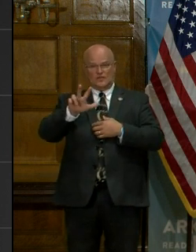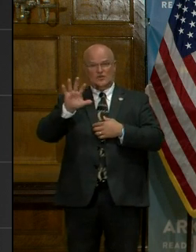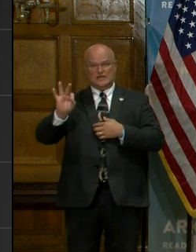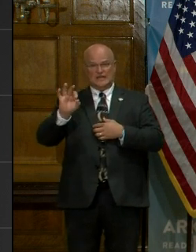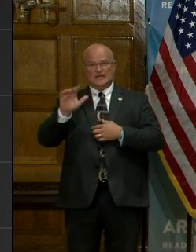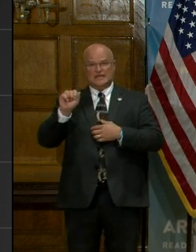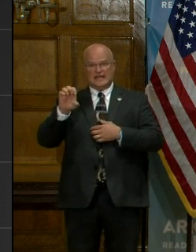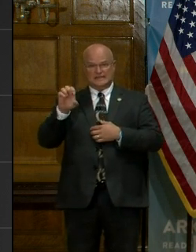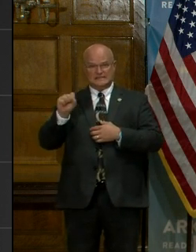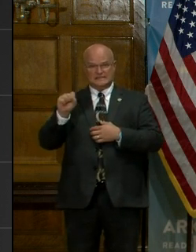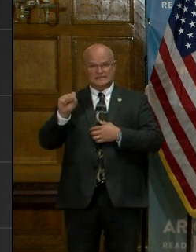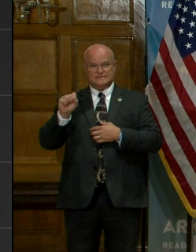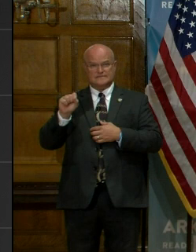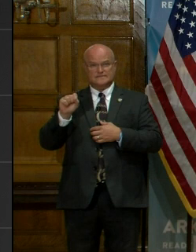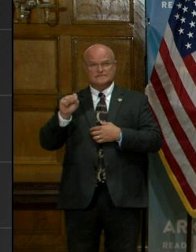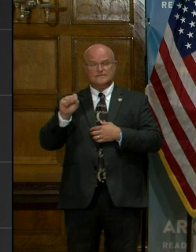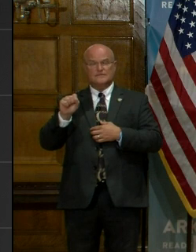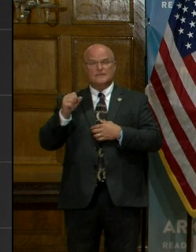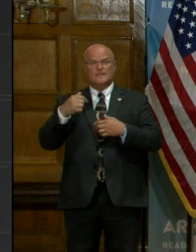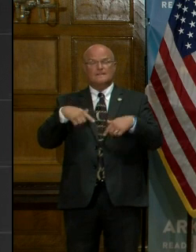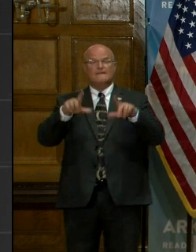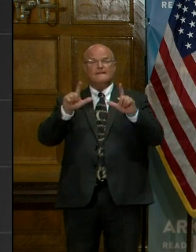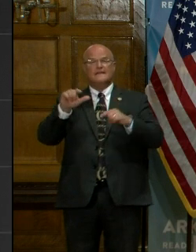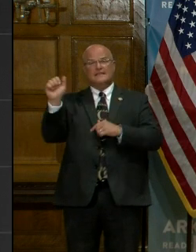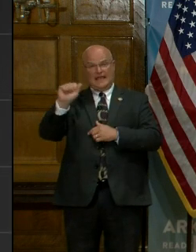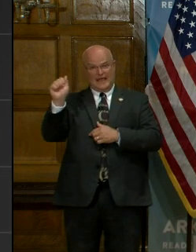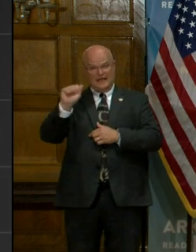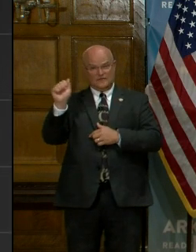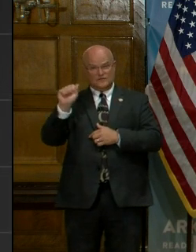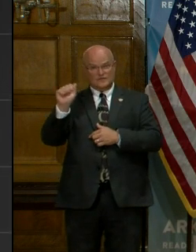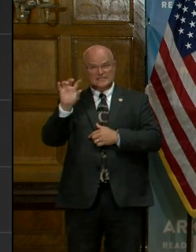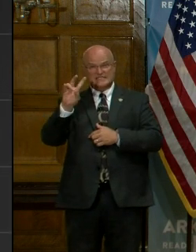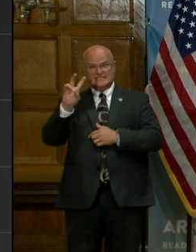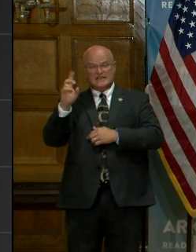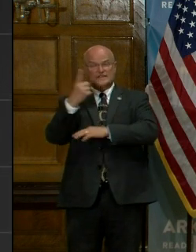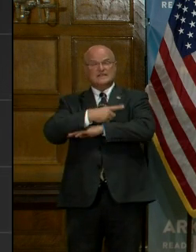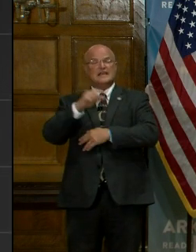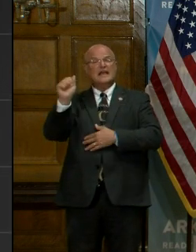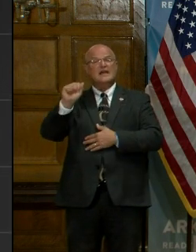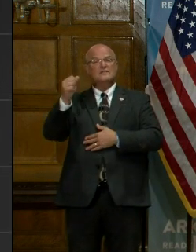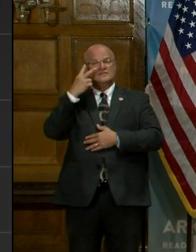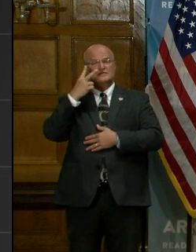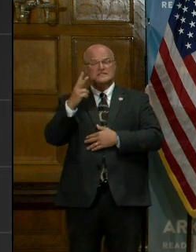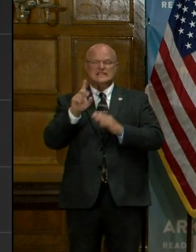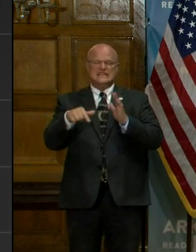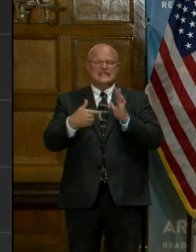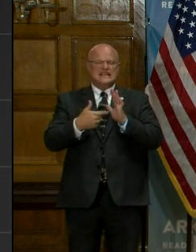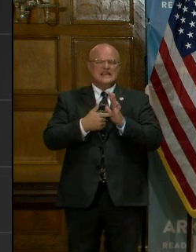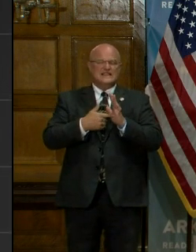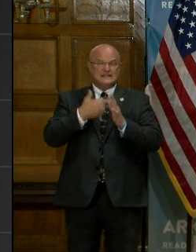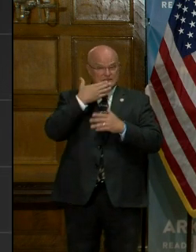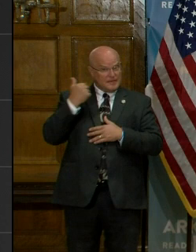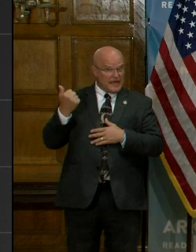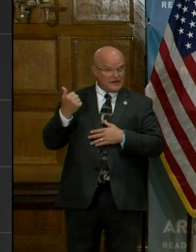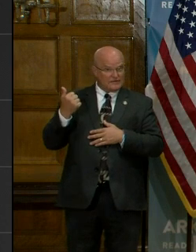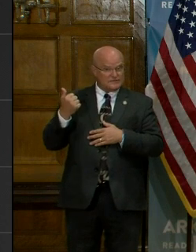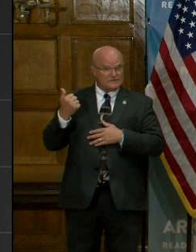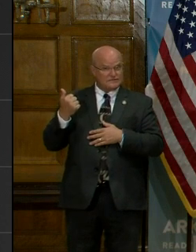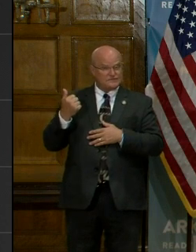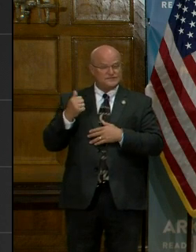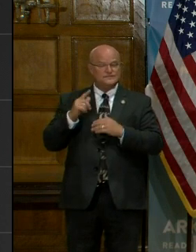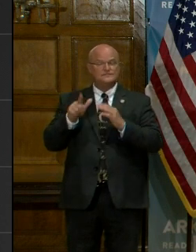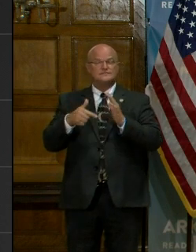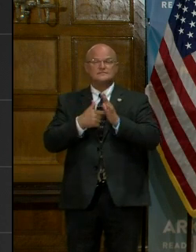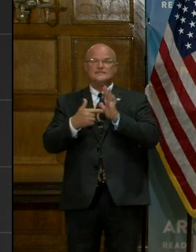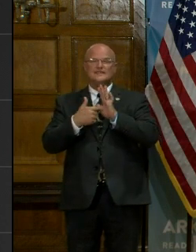439 cases. You look to the next one, the rolling average, and you can see, and this is better,